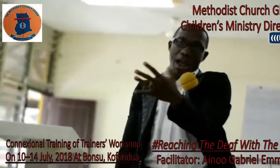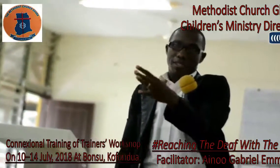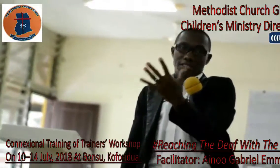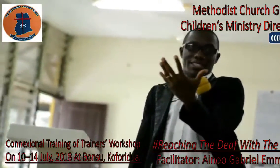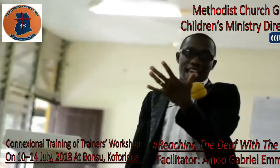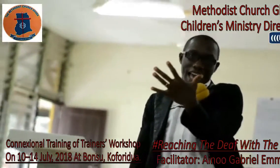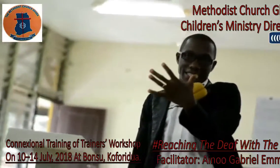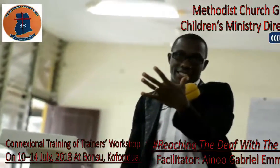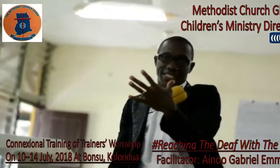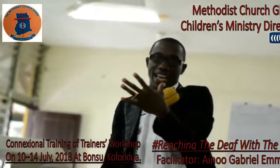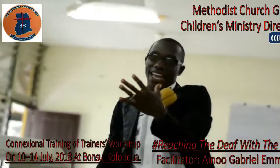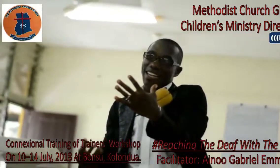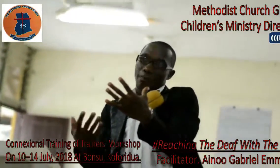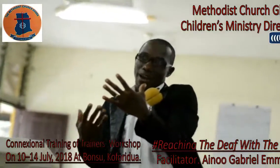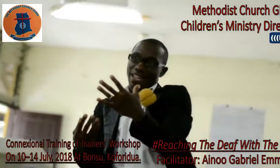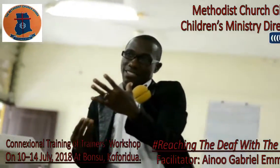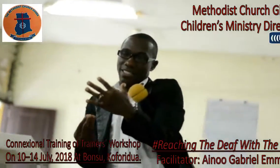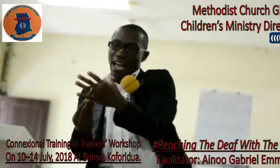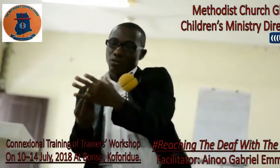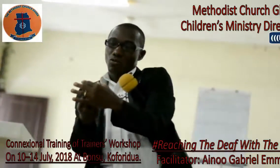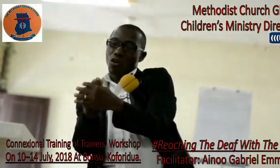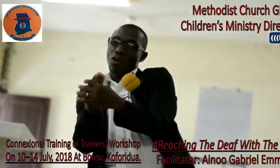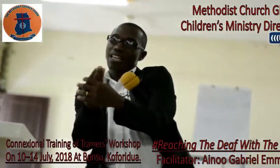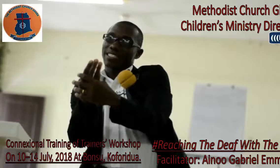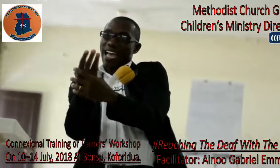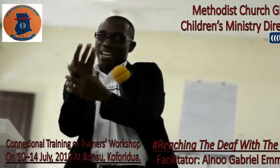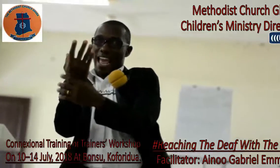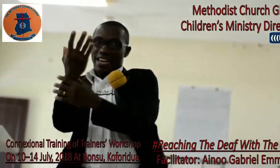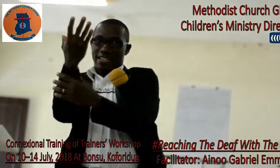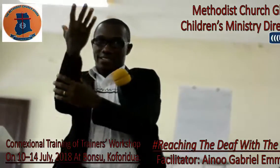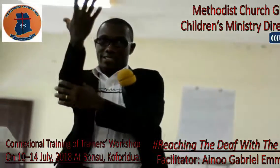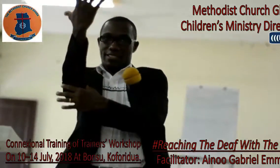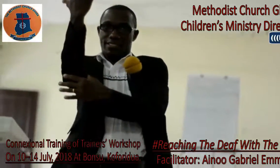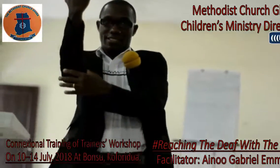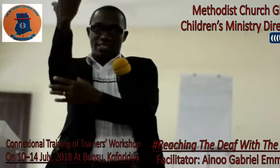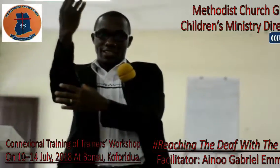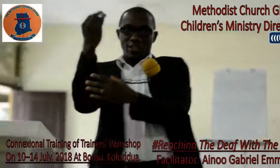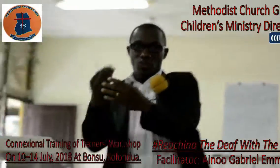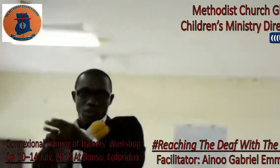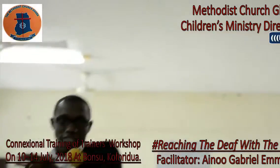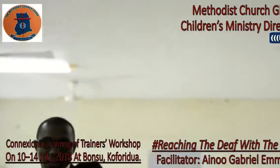this is the eggs, and then the plants can grow inside like this. So this is